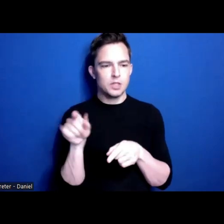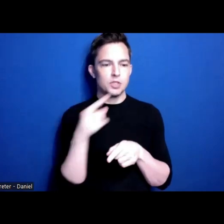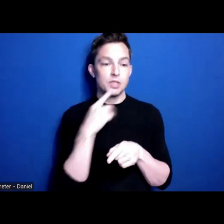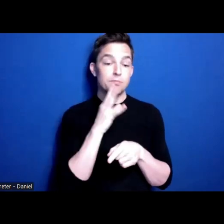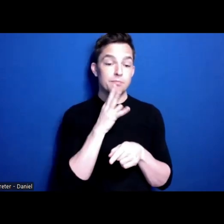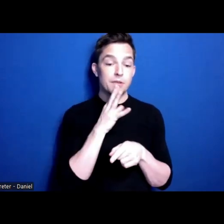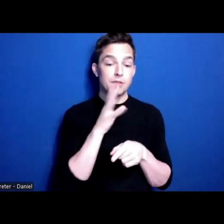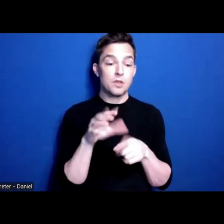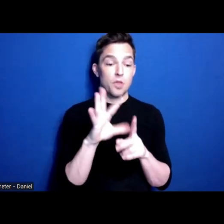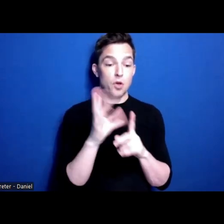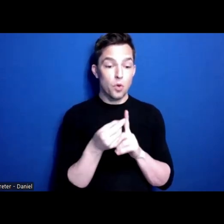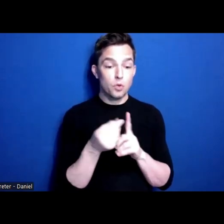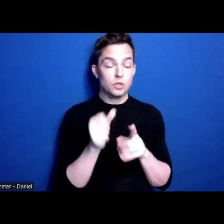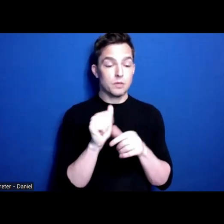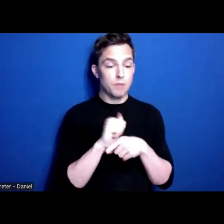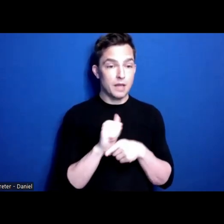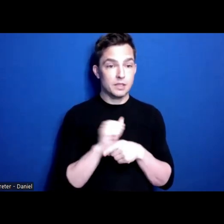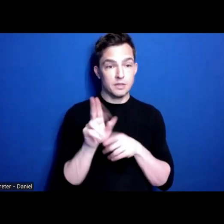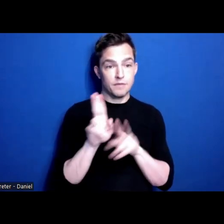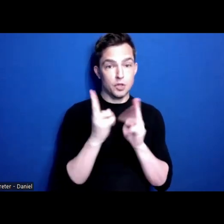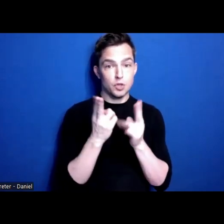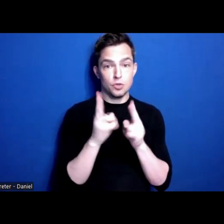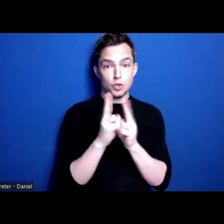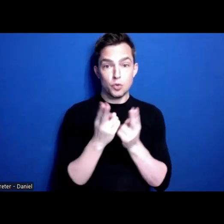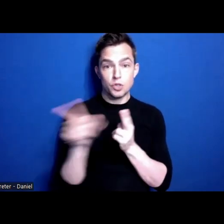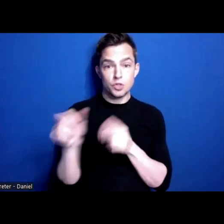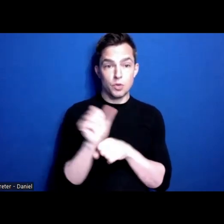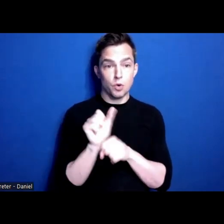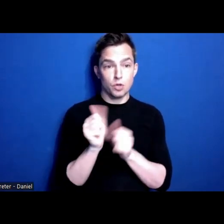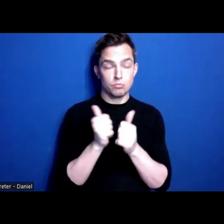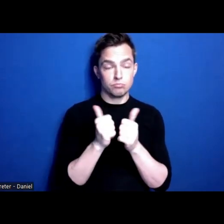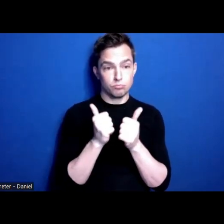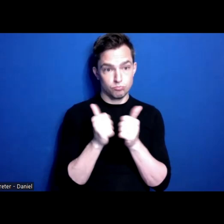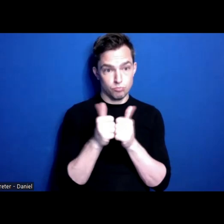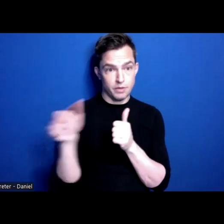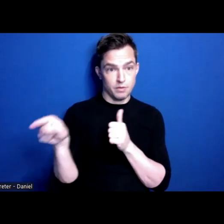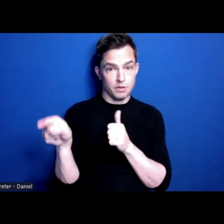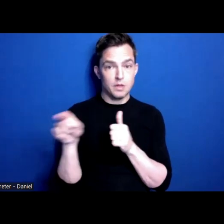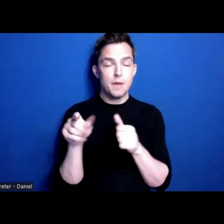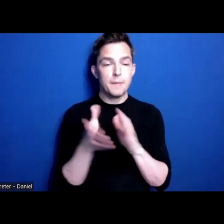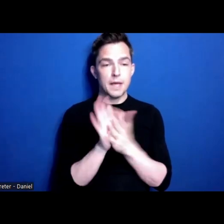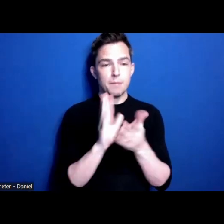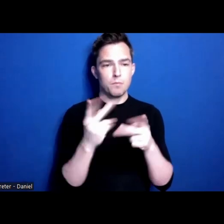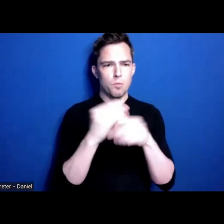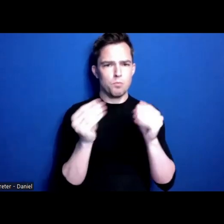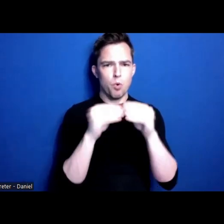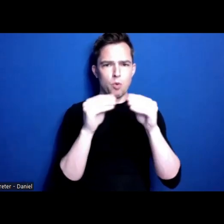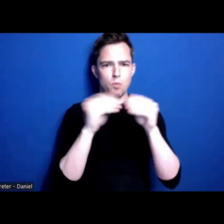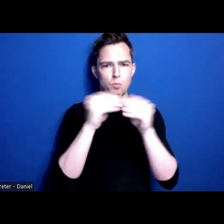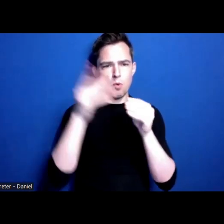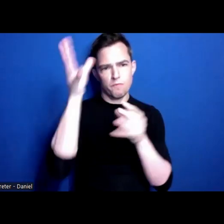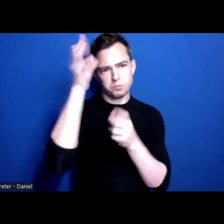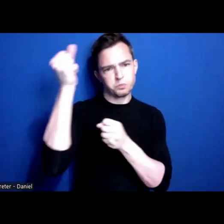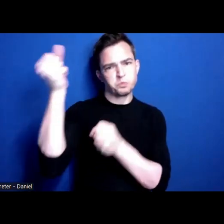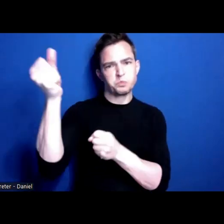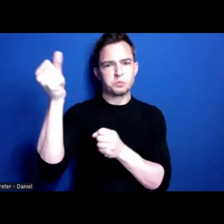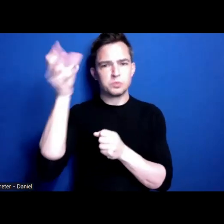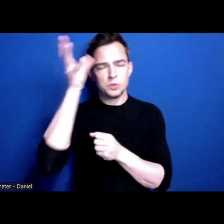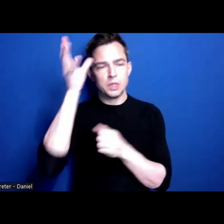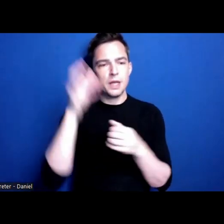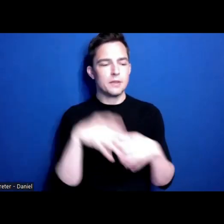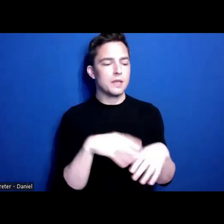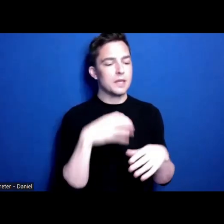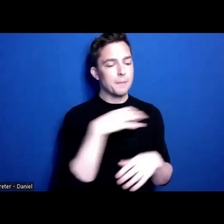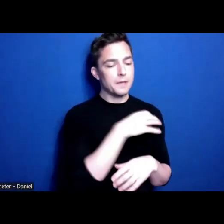culture and practices of the union she worked for and belonged to started becoming increasingly patriarchal, the formation of a women's committee